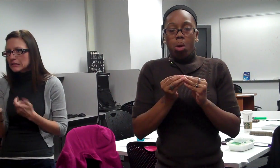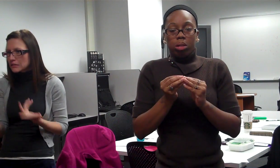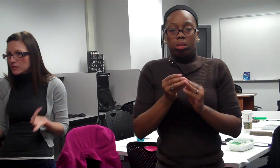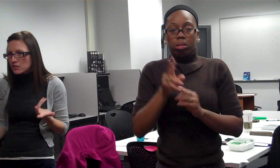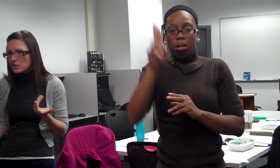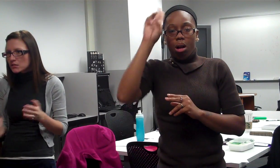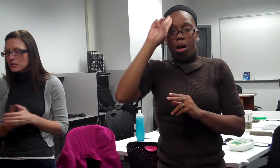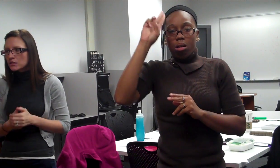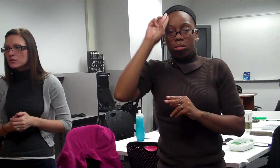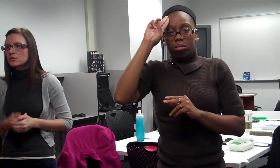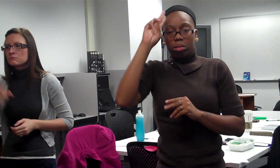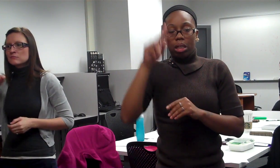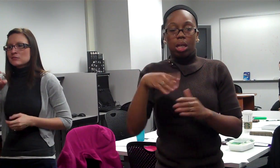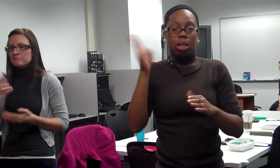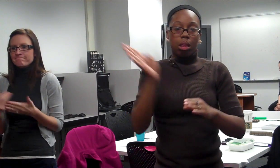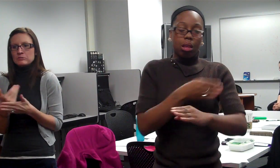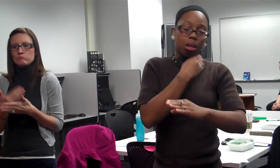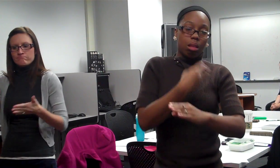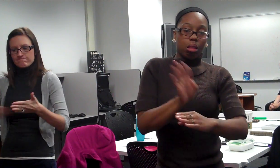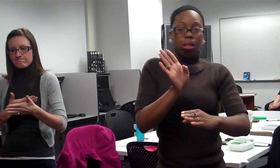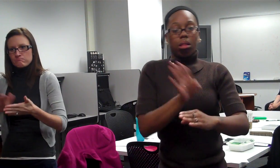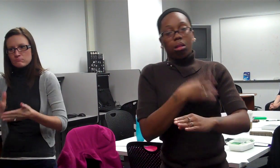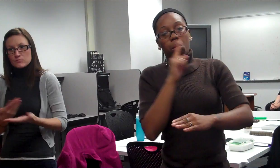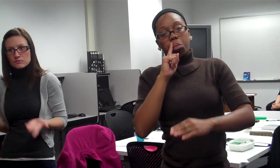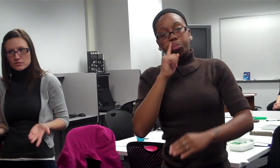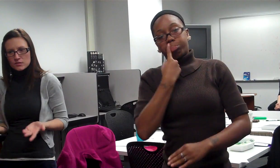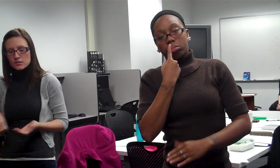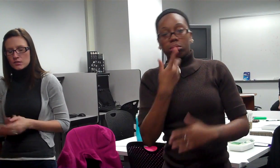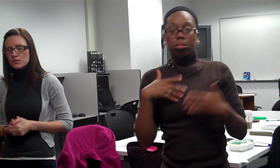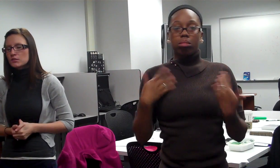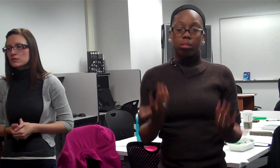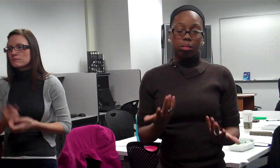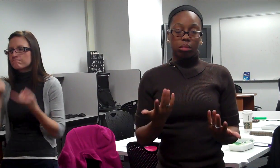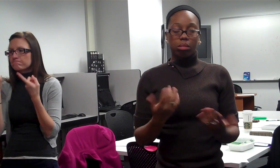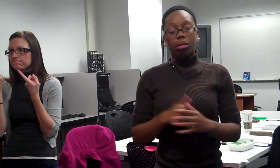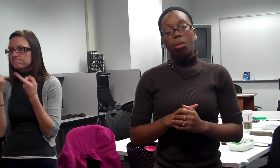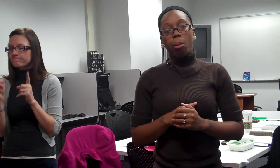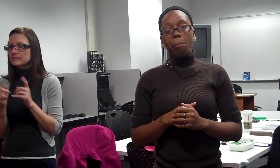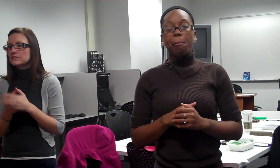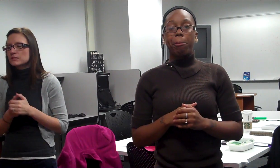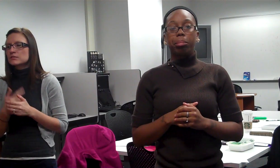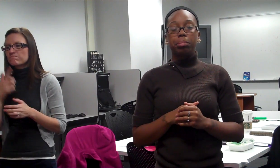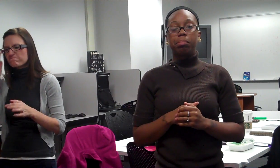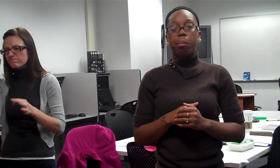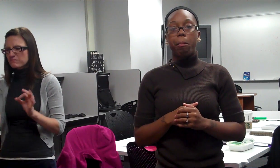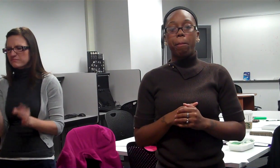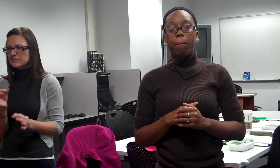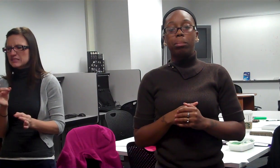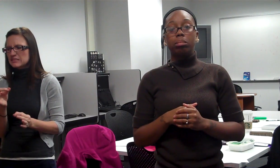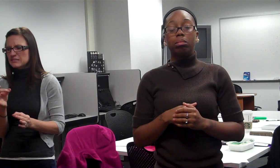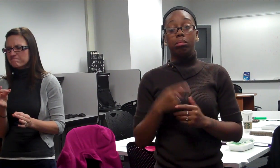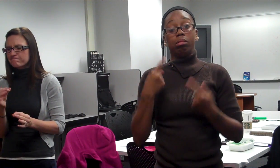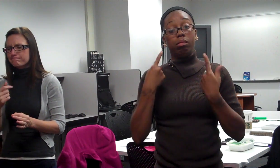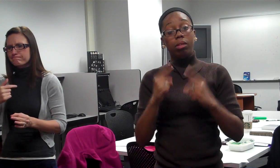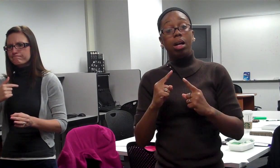Roxanne all day. So finally I decide, alright, we'll get a connection cable and we'll